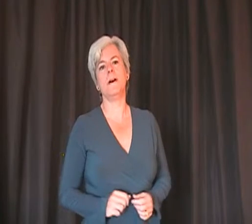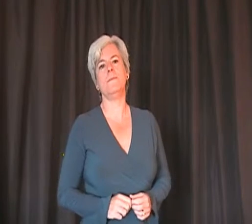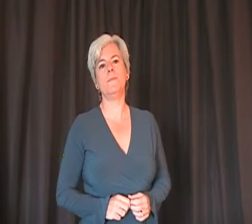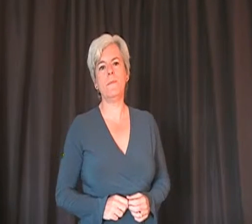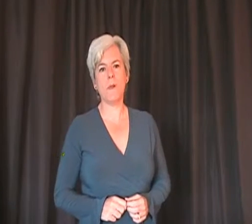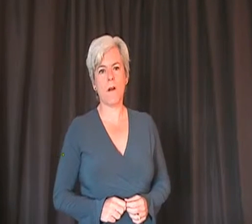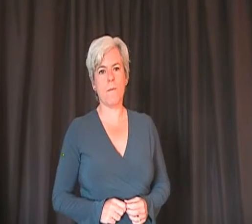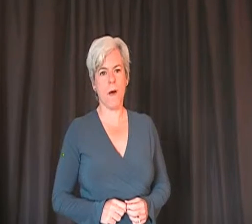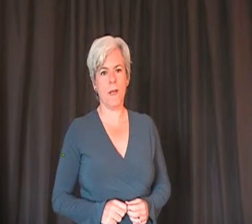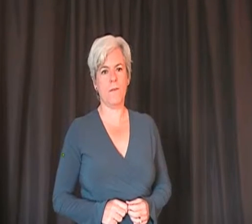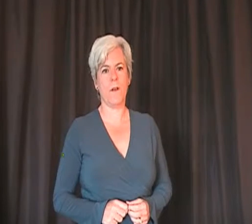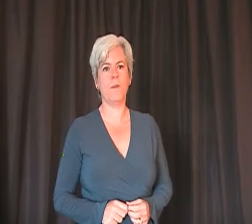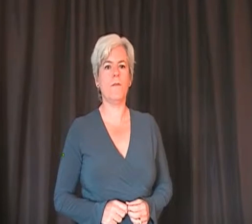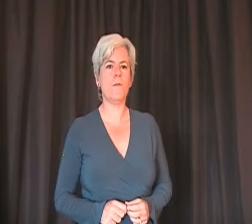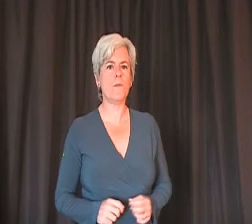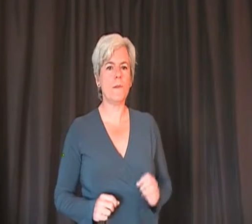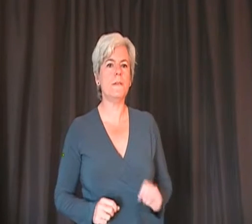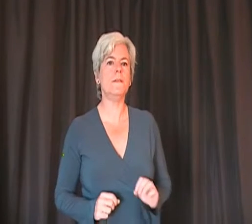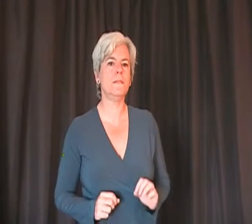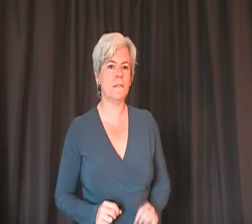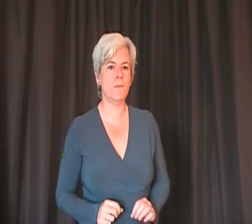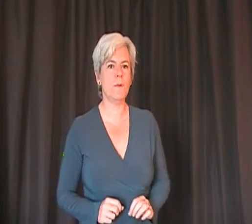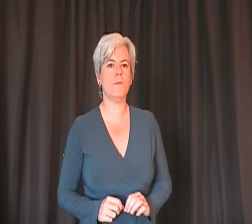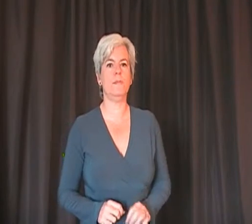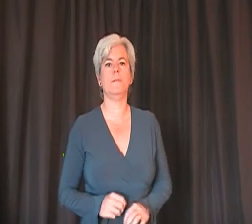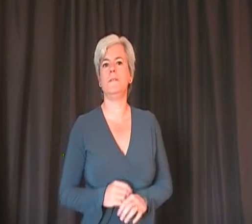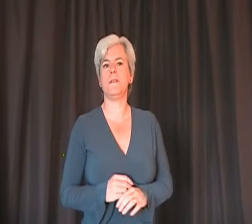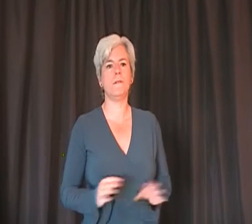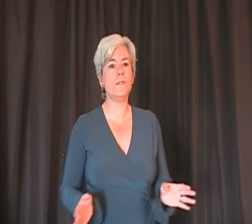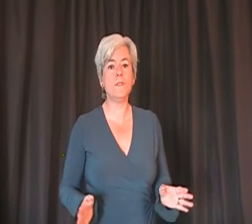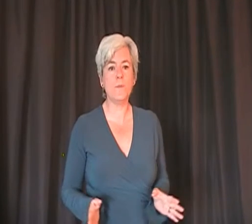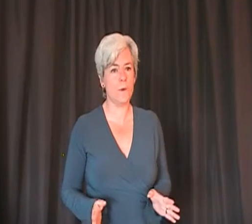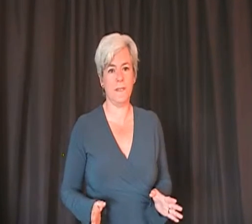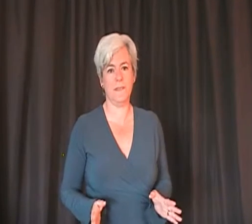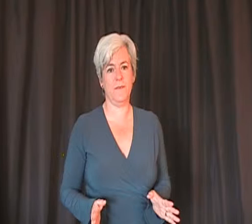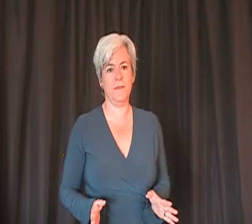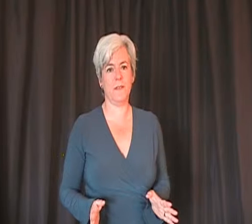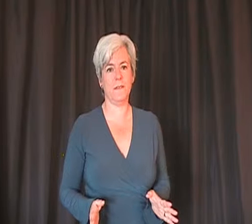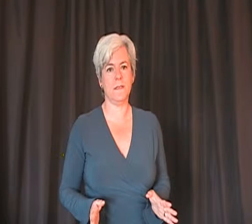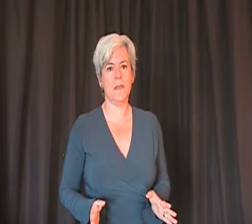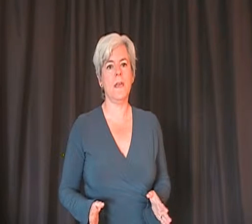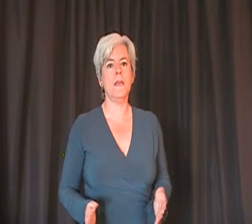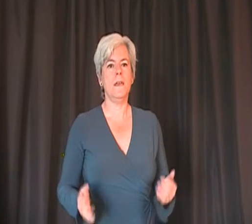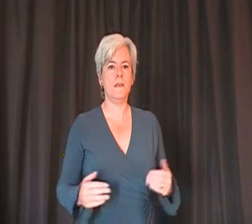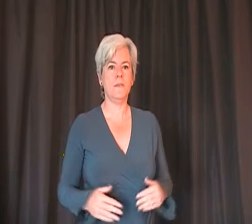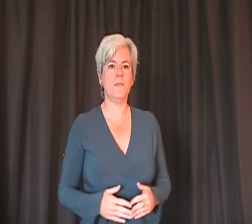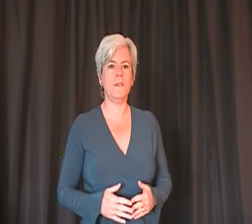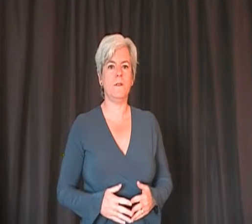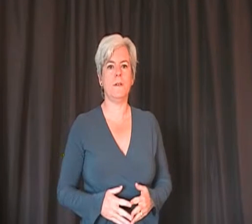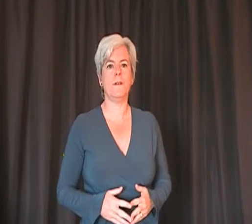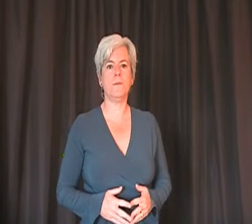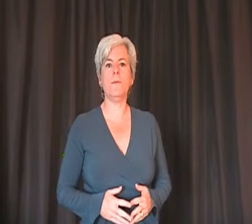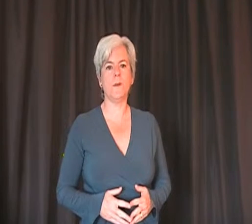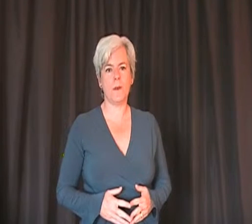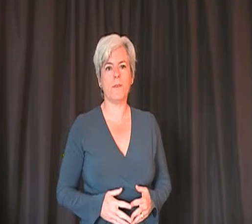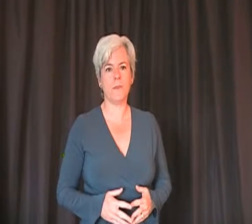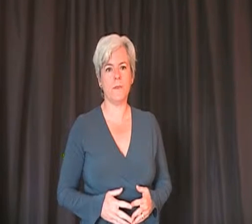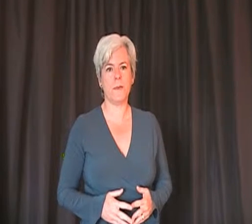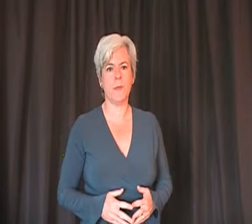Sometimes people aren't buying from you for really simple reasons that are super easy to fix. In this video series, we've been going through some of